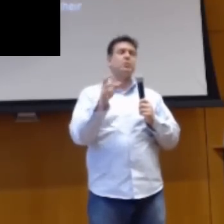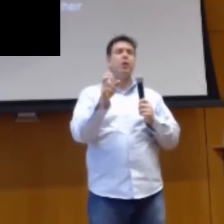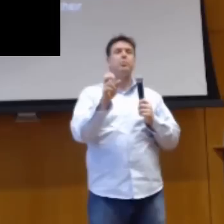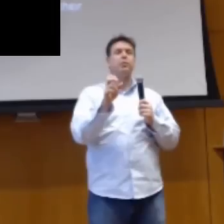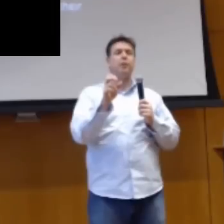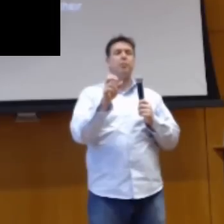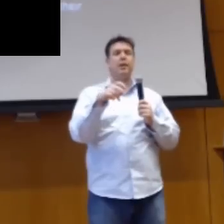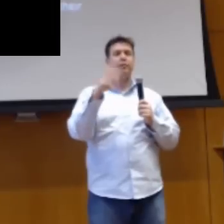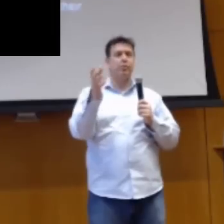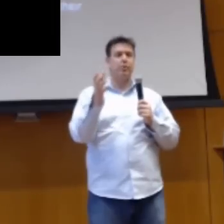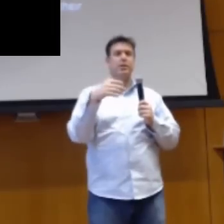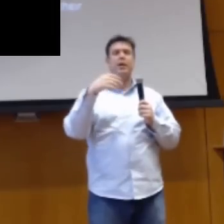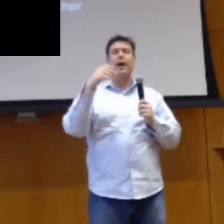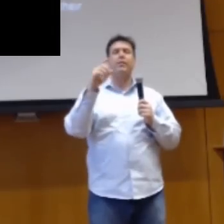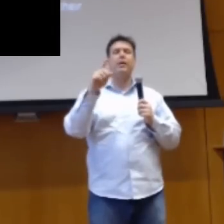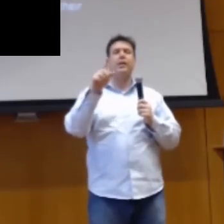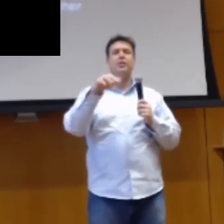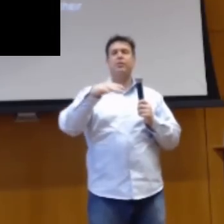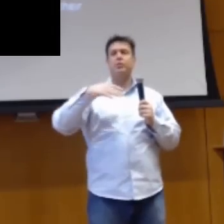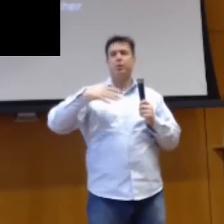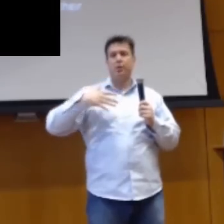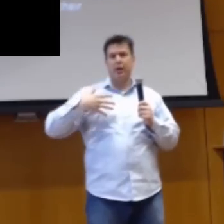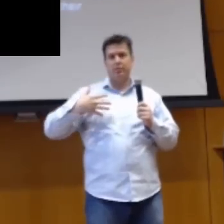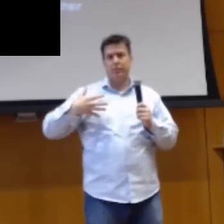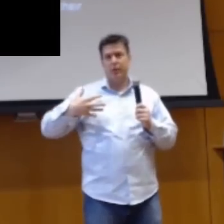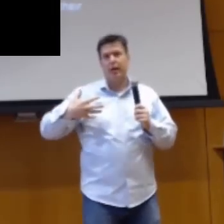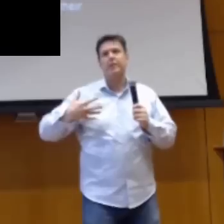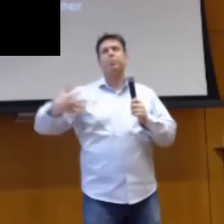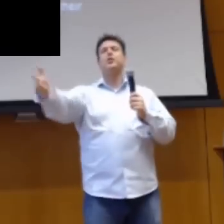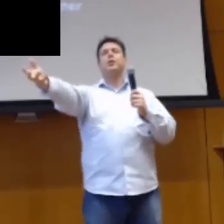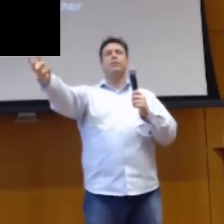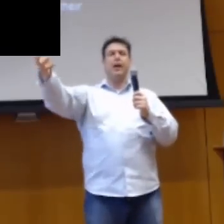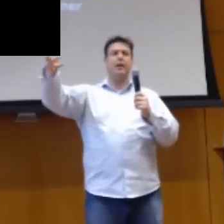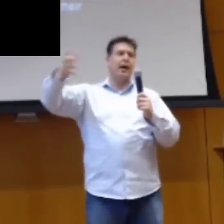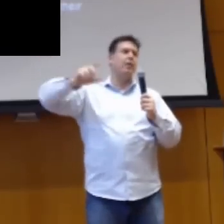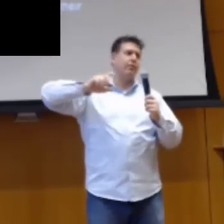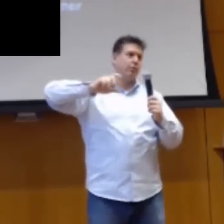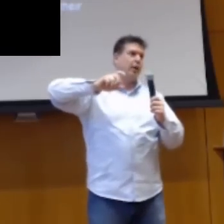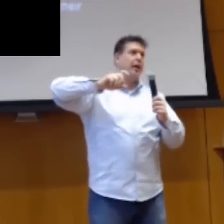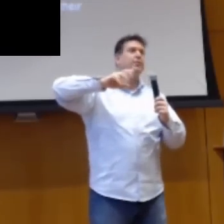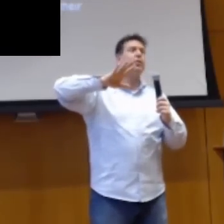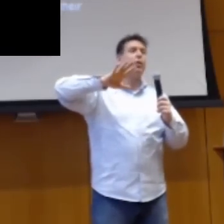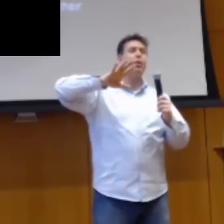me, smallest parts without meaning phonemes. And then each individual expression of that an alophone. Even though